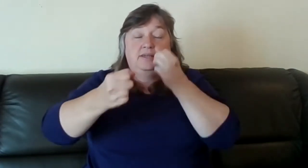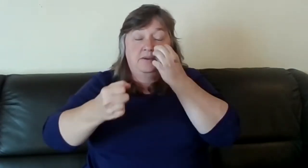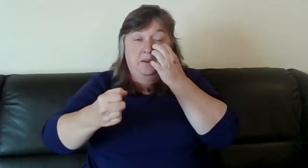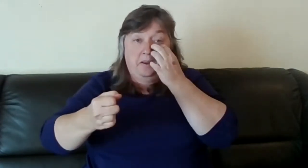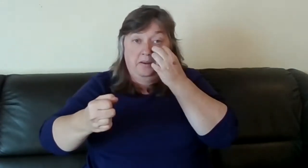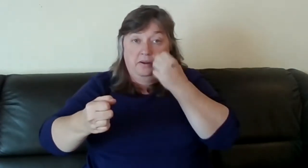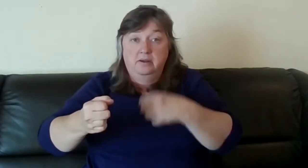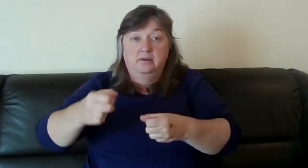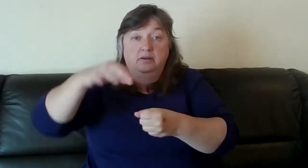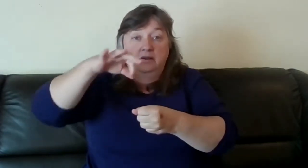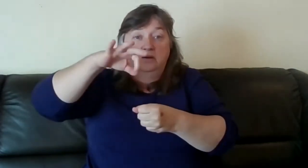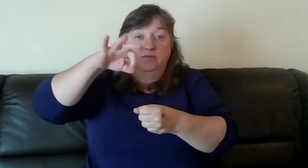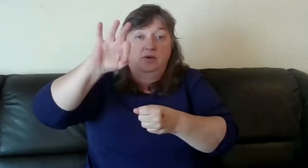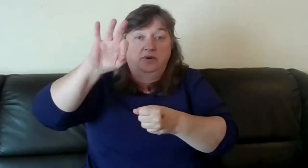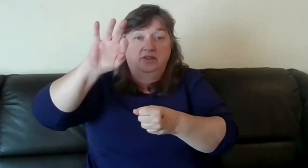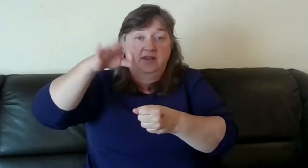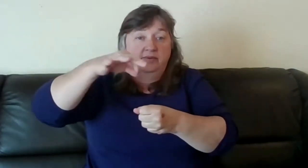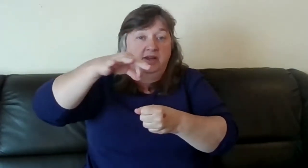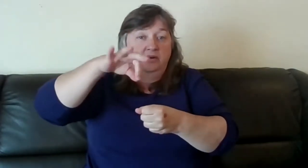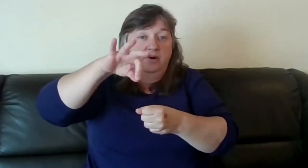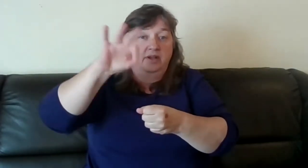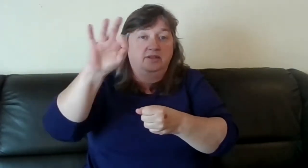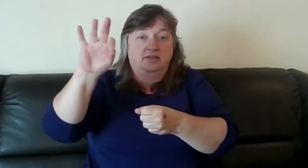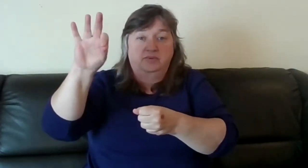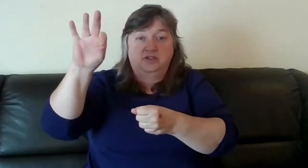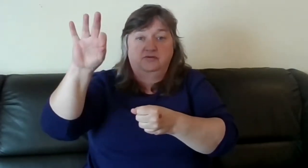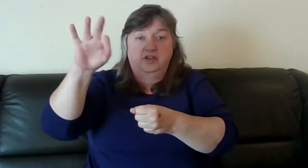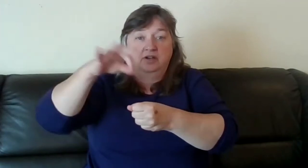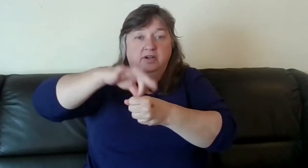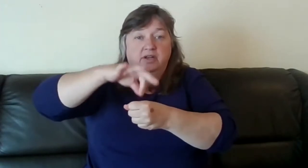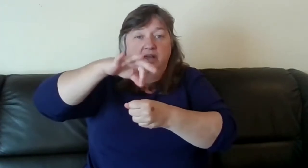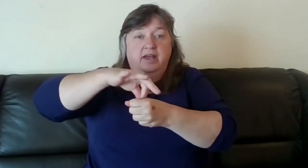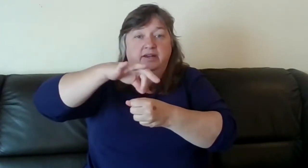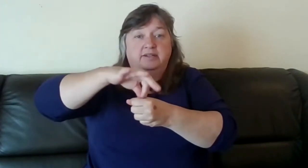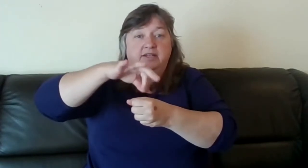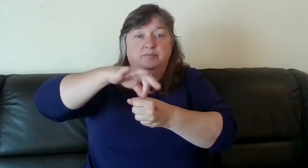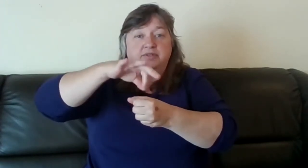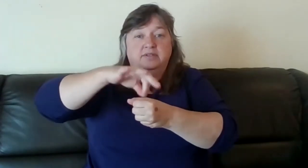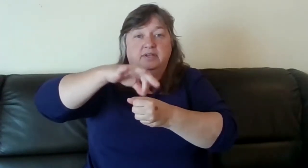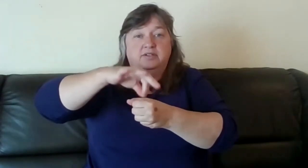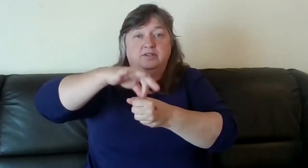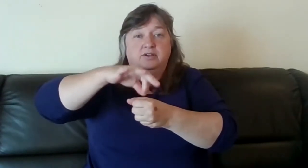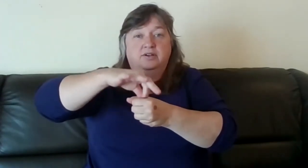Tea, while we're in the same category, is you pinch your finger and it dips into your